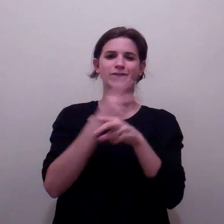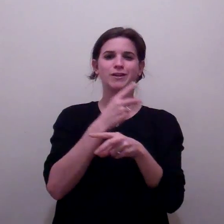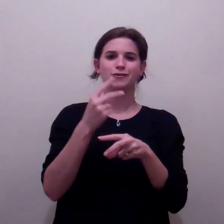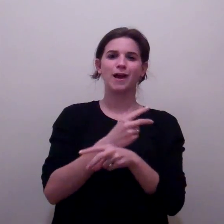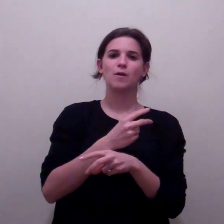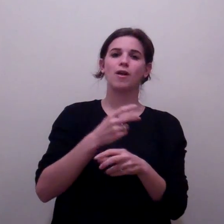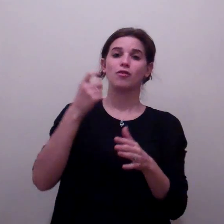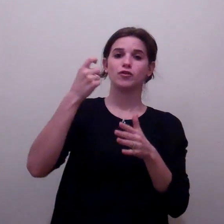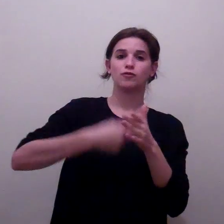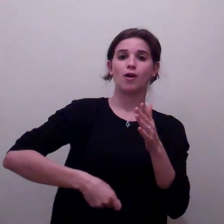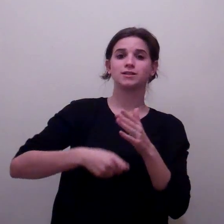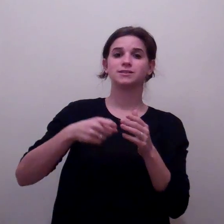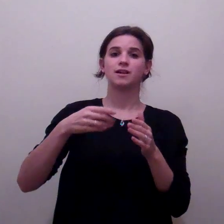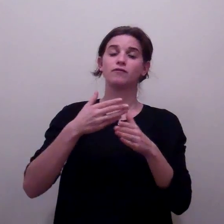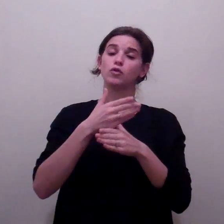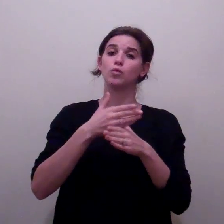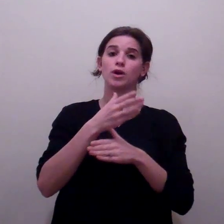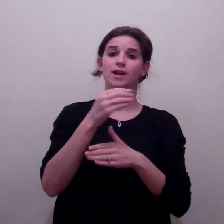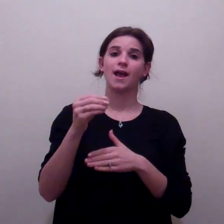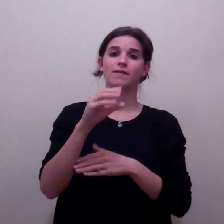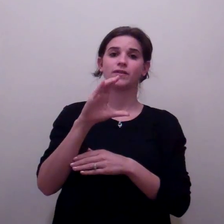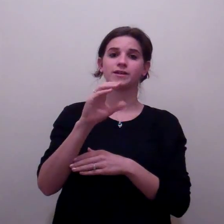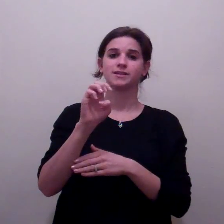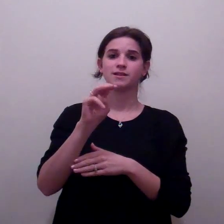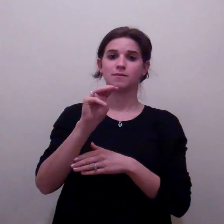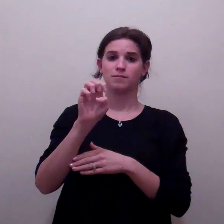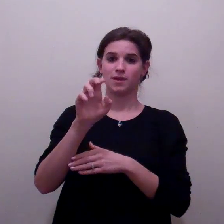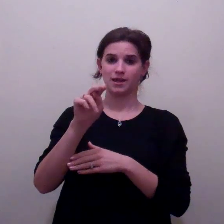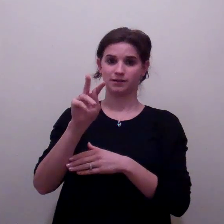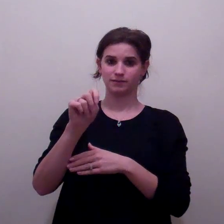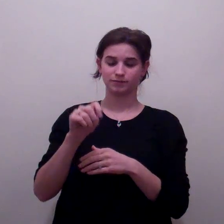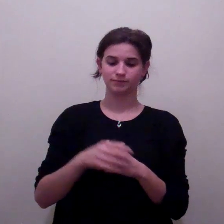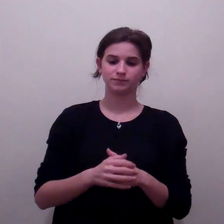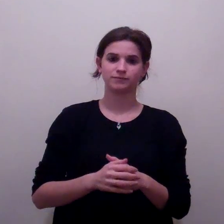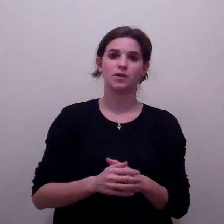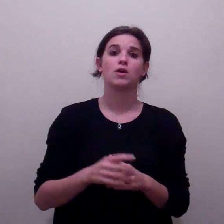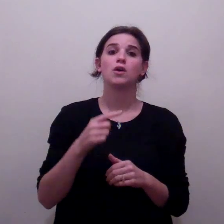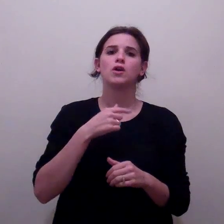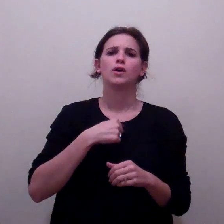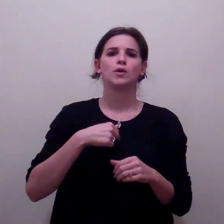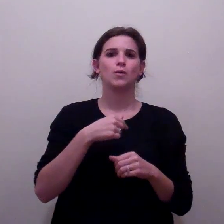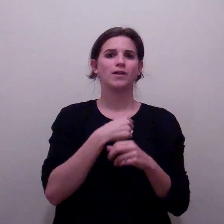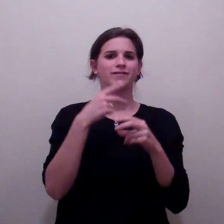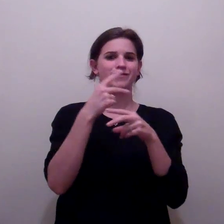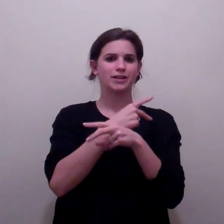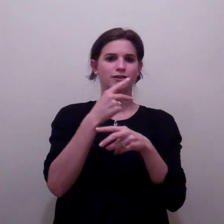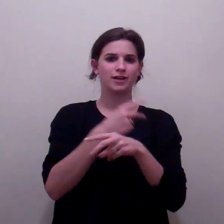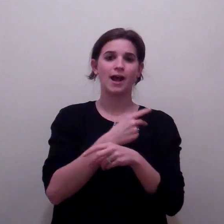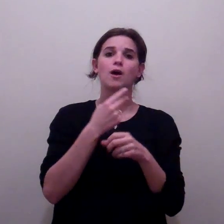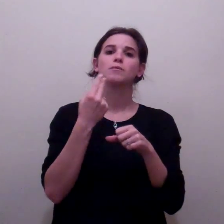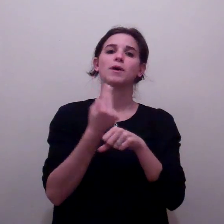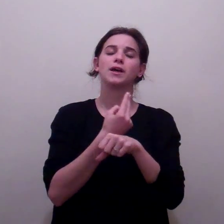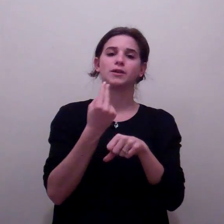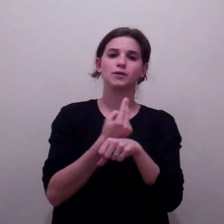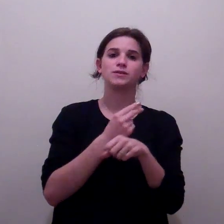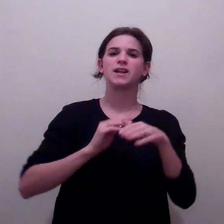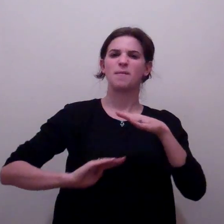need. And to do this, we are going to use a basic formula that we've studied a lot